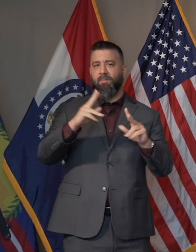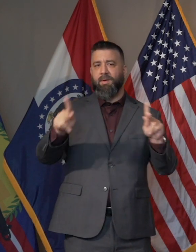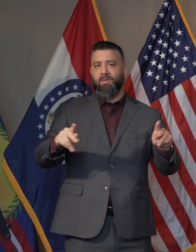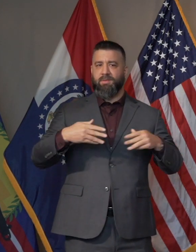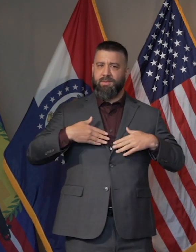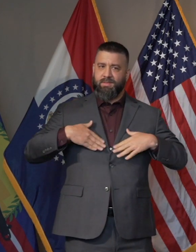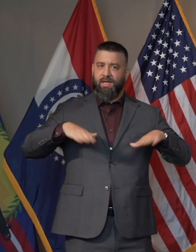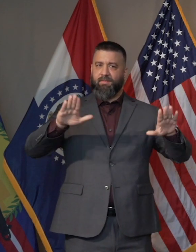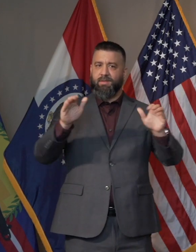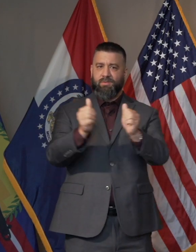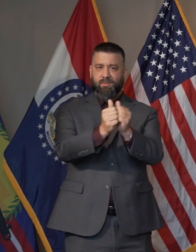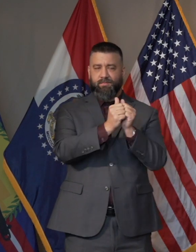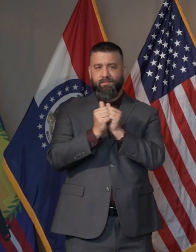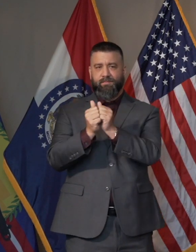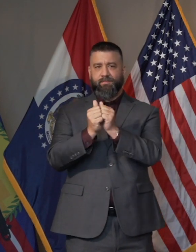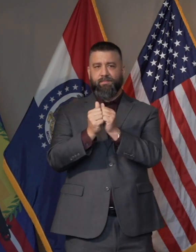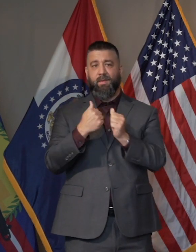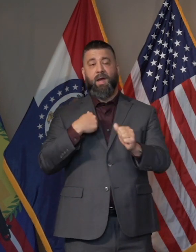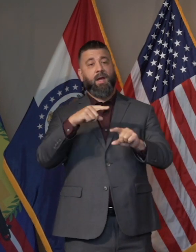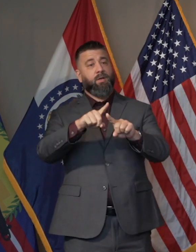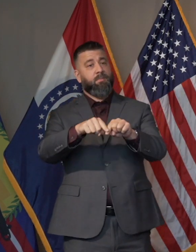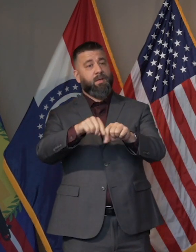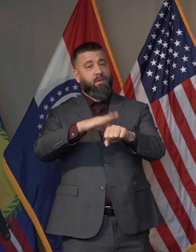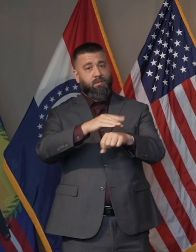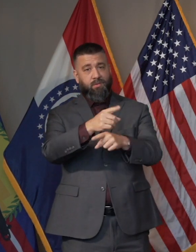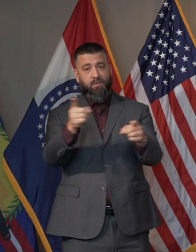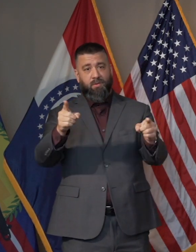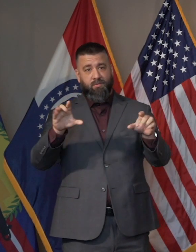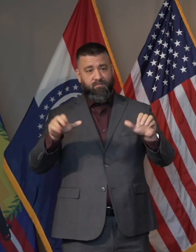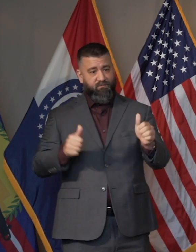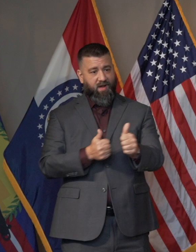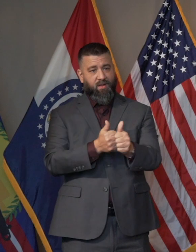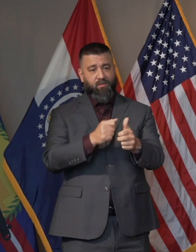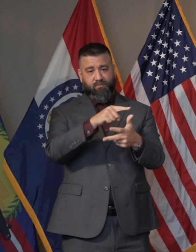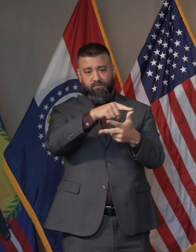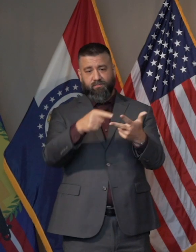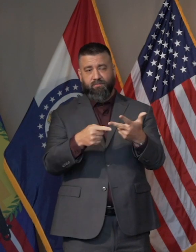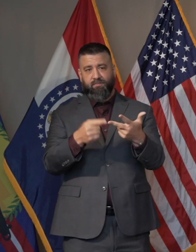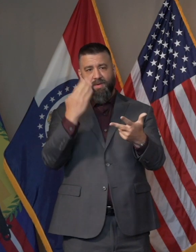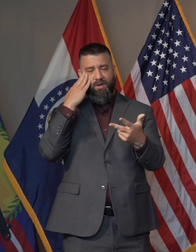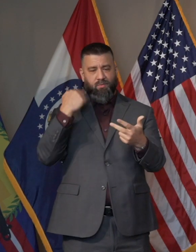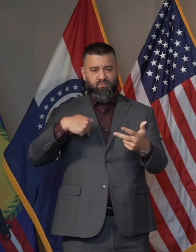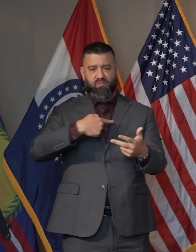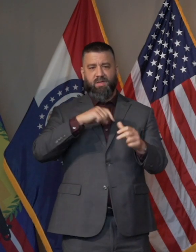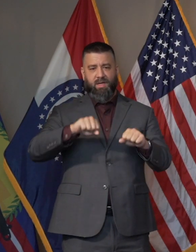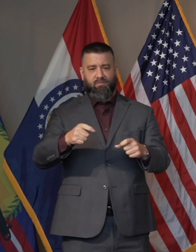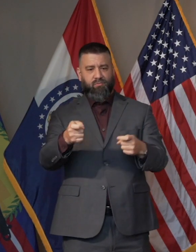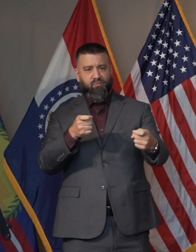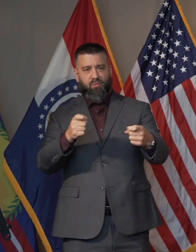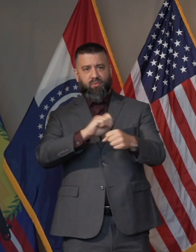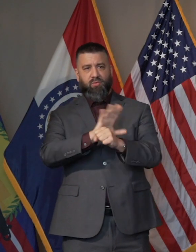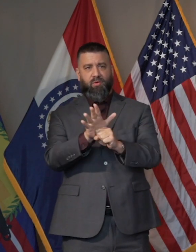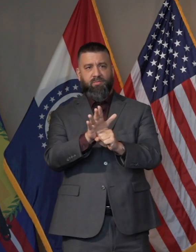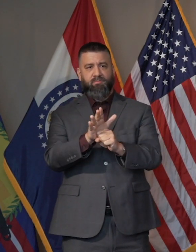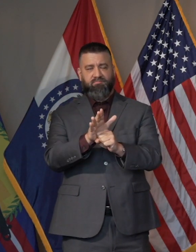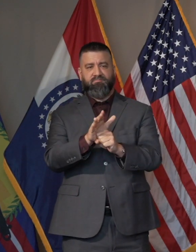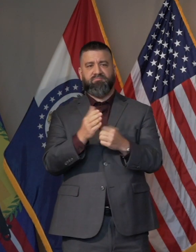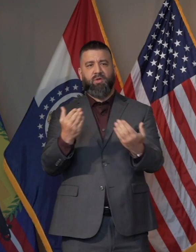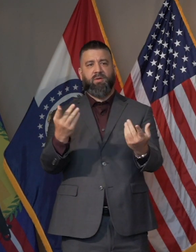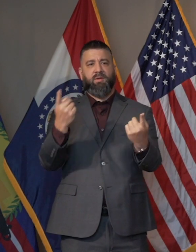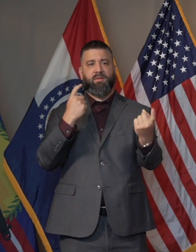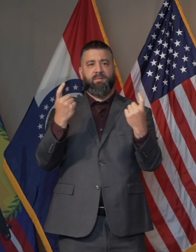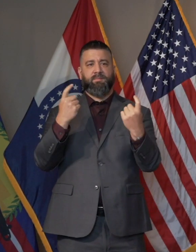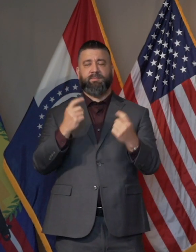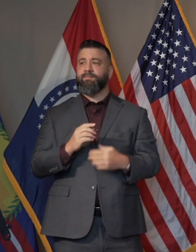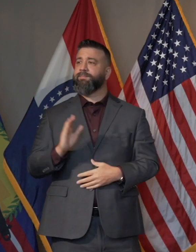I'm counting on everyone to do this, and I know that St. Louis County can get this virus under control. I'd be glad to answer any questions.